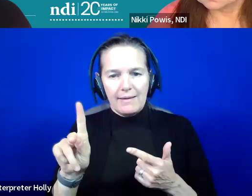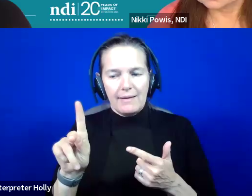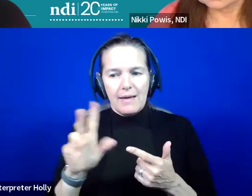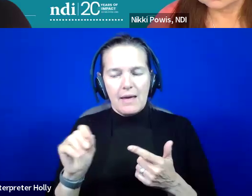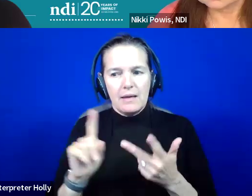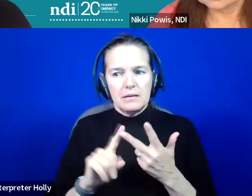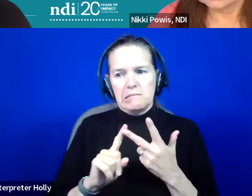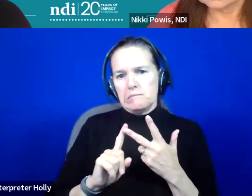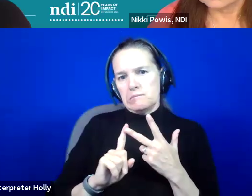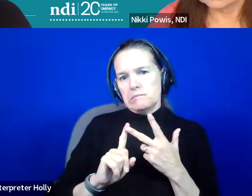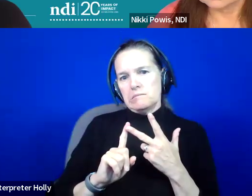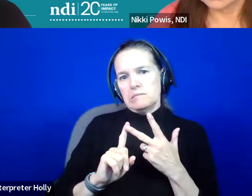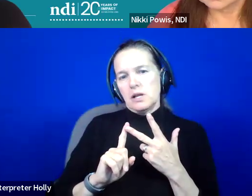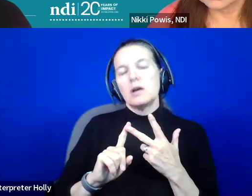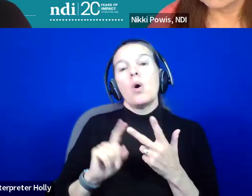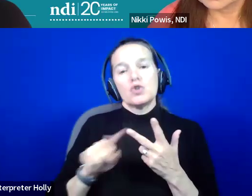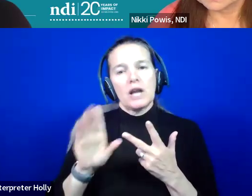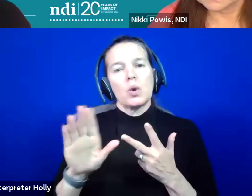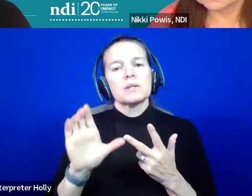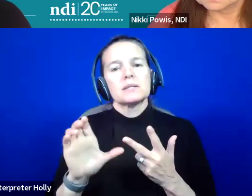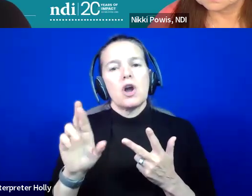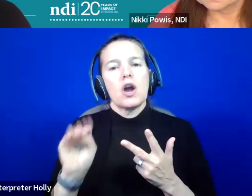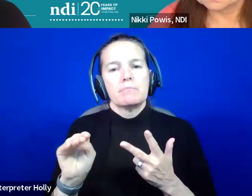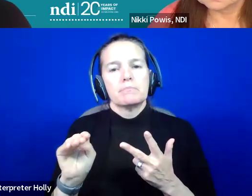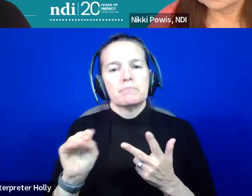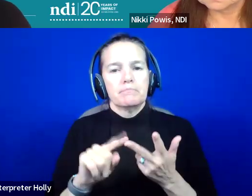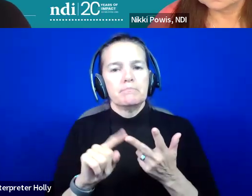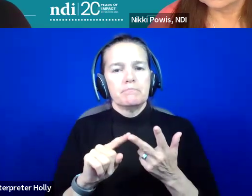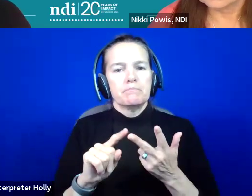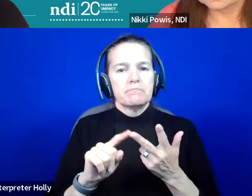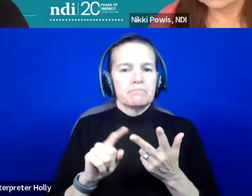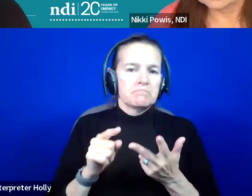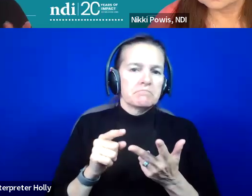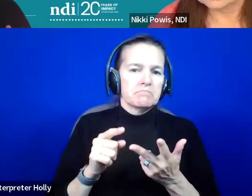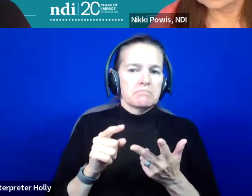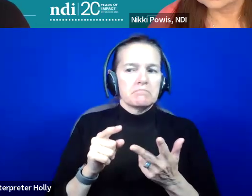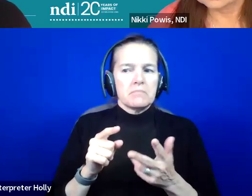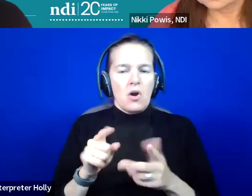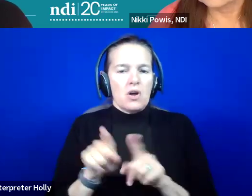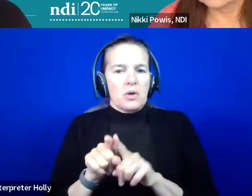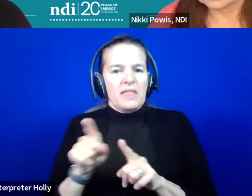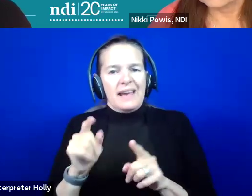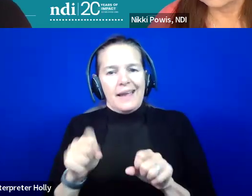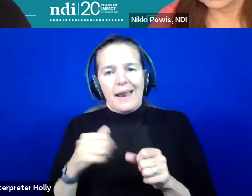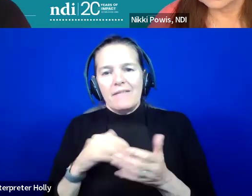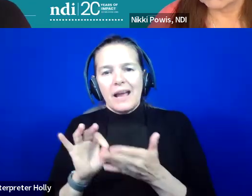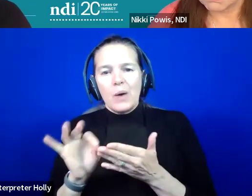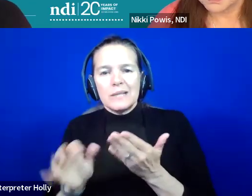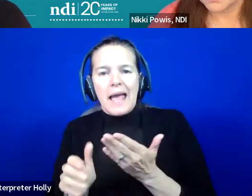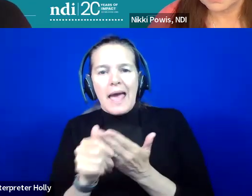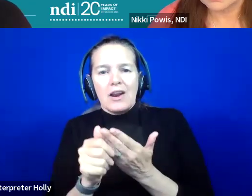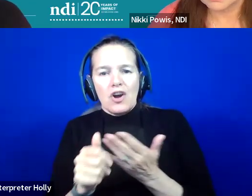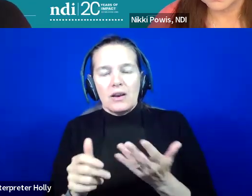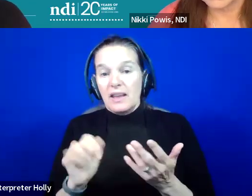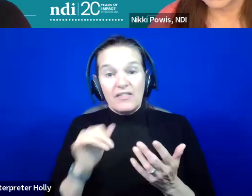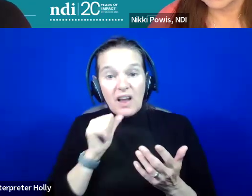also check out your CRMs, because some of them now also have some accounting add-ons kind of added. And if not, an old